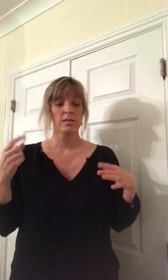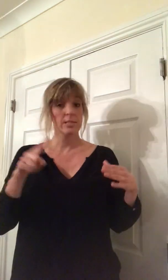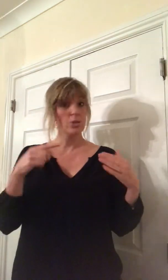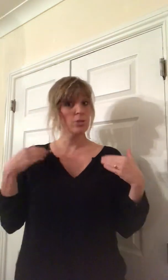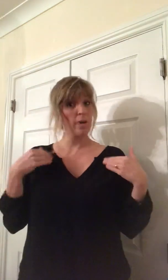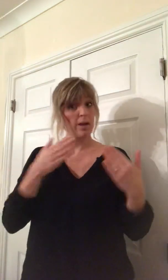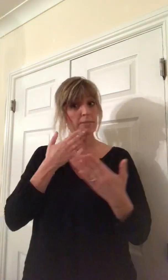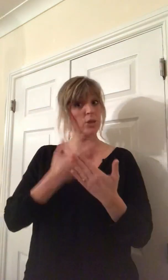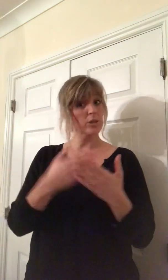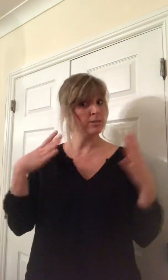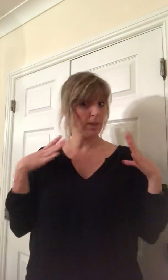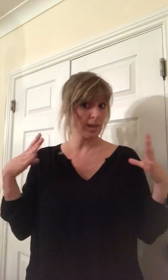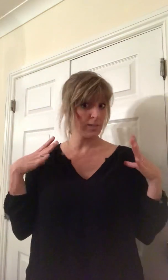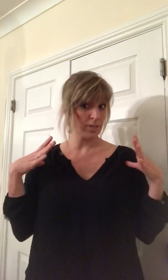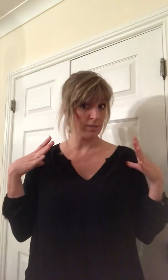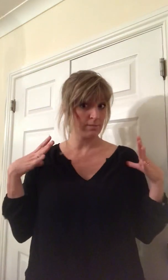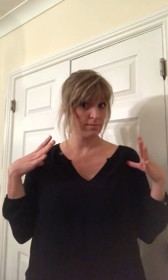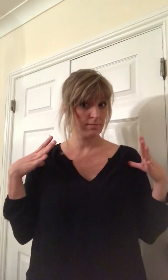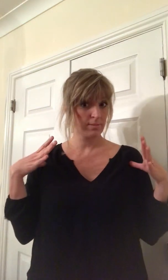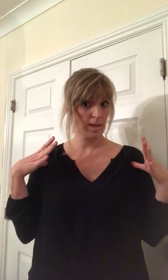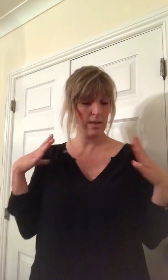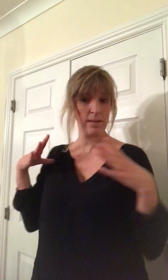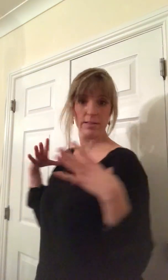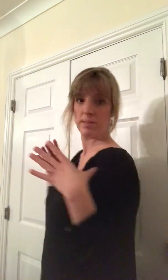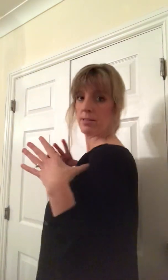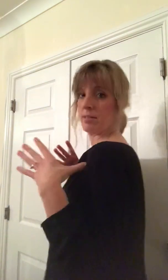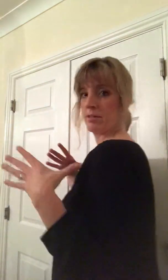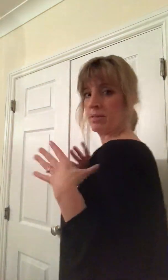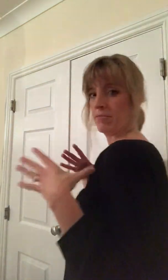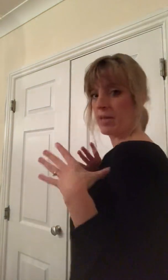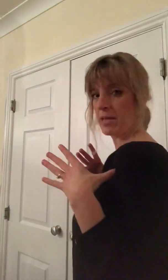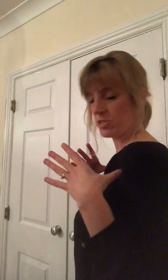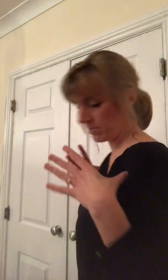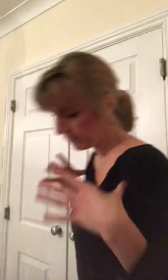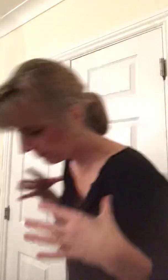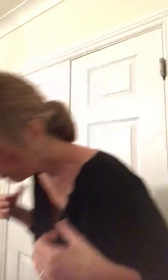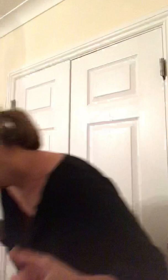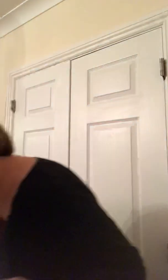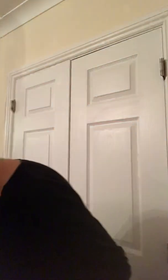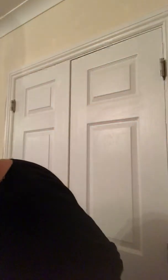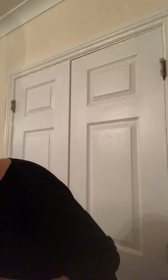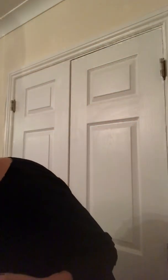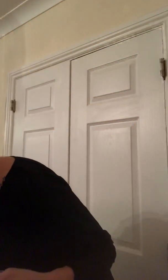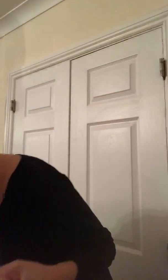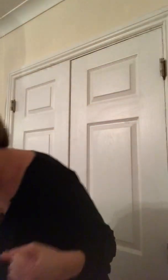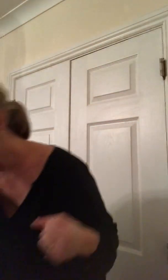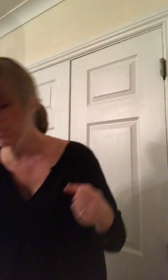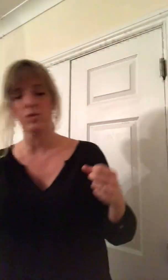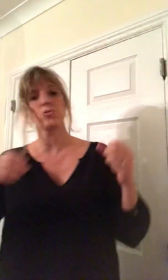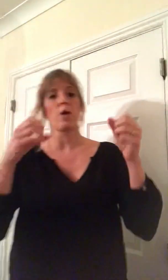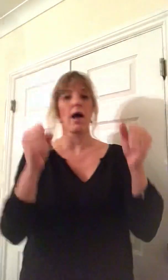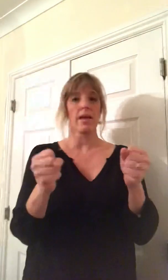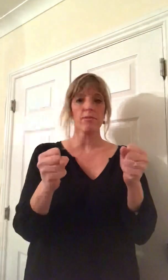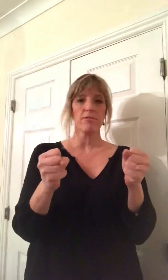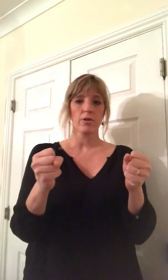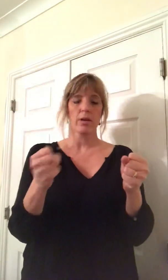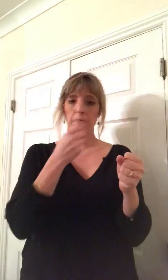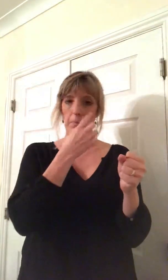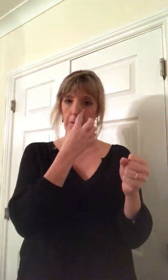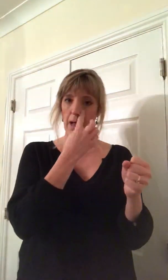Did you have a good vacation? Okay, vacation. Next one is drive. Okay, you remember how